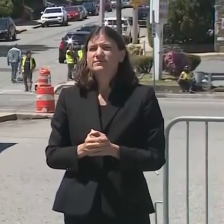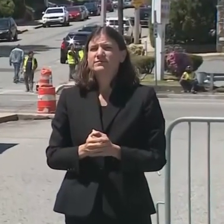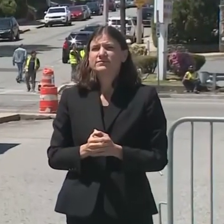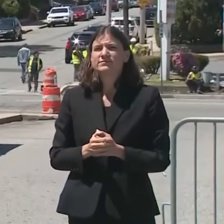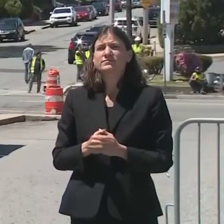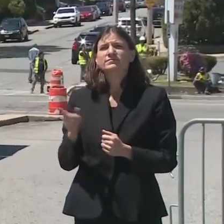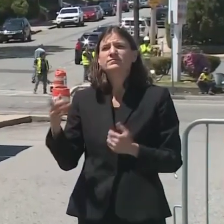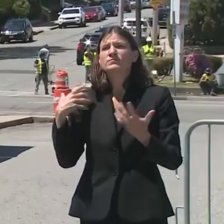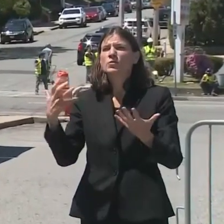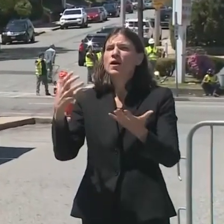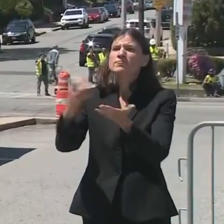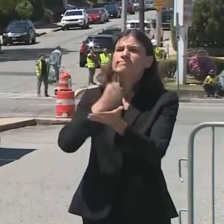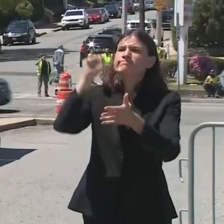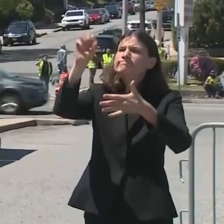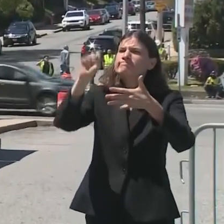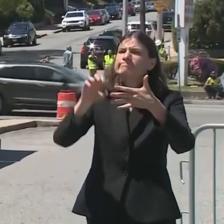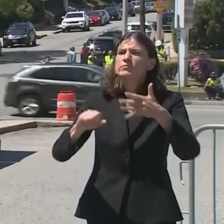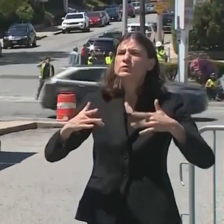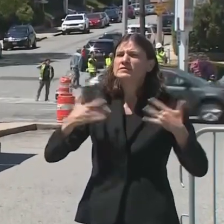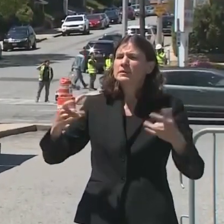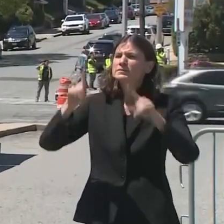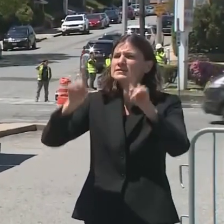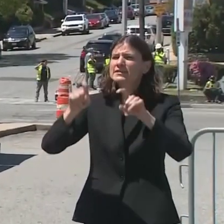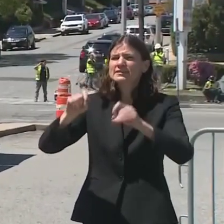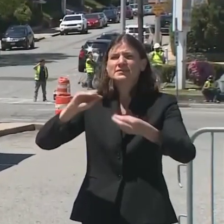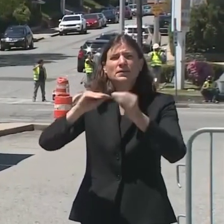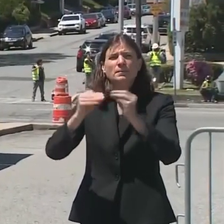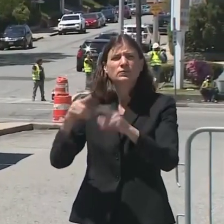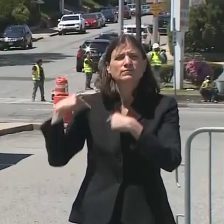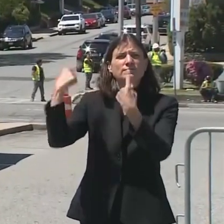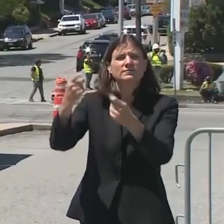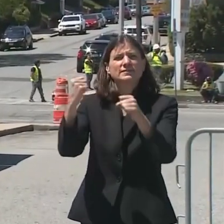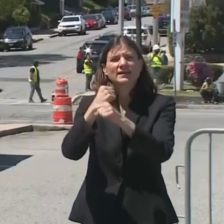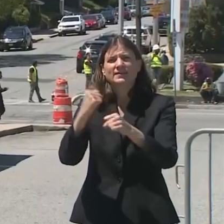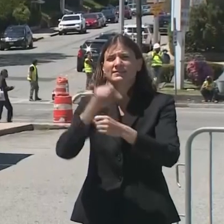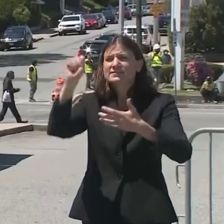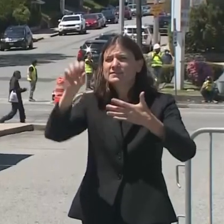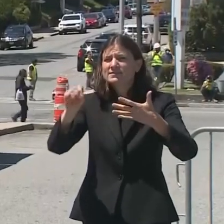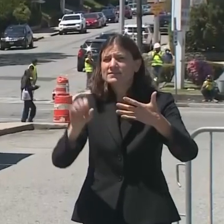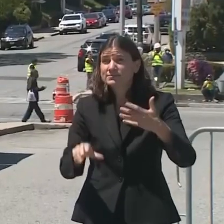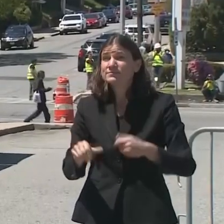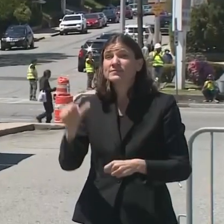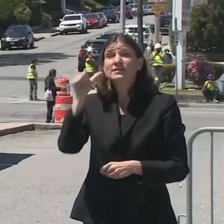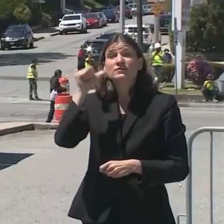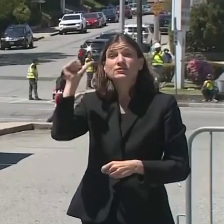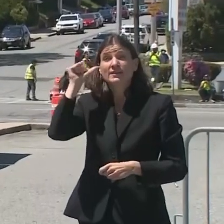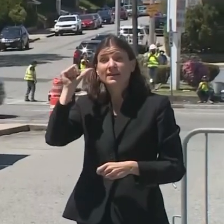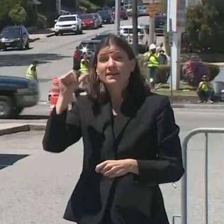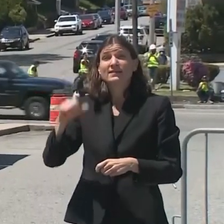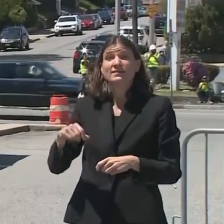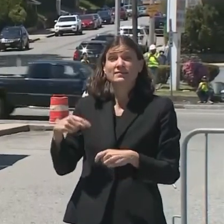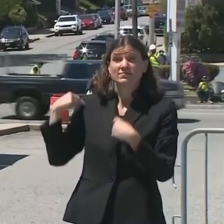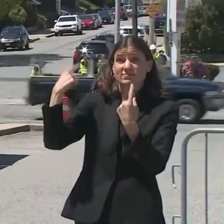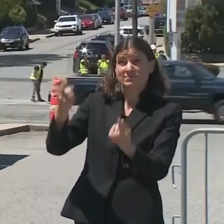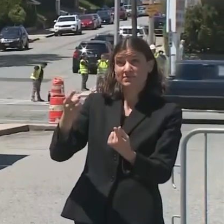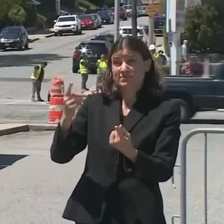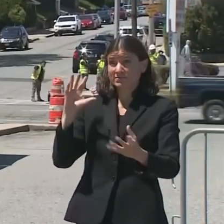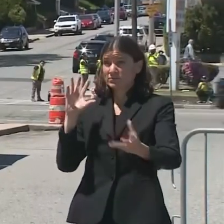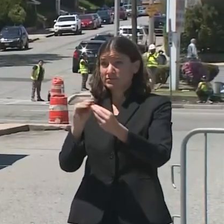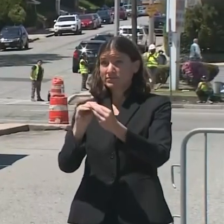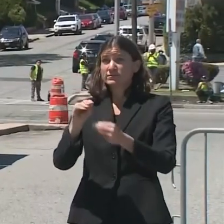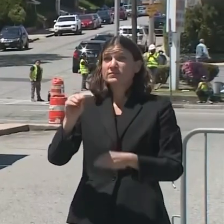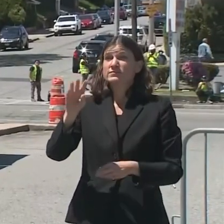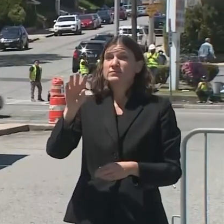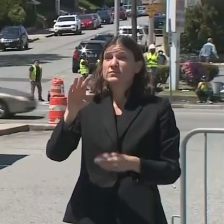daily update on testing and hospitalization. As of yesterday, we've conducted, since we started, over 401,000